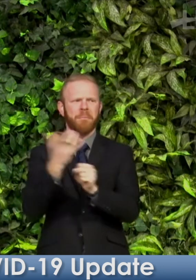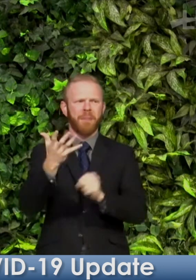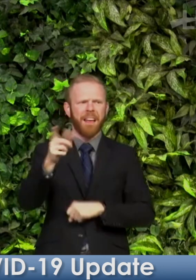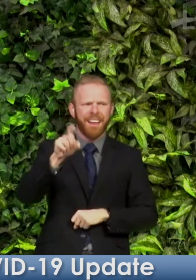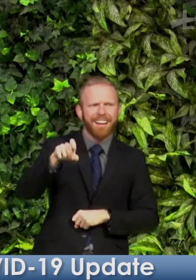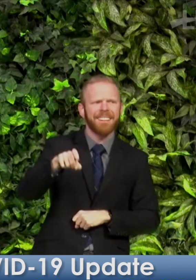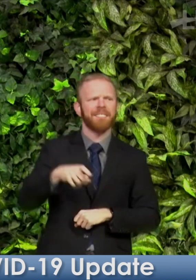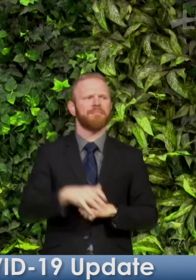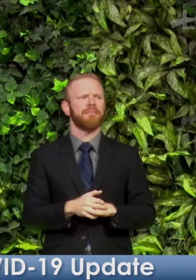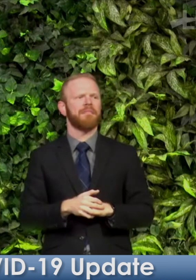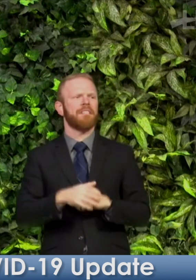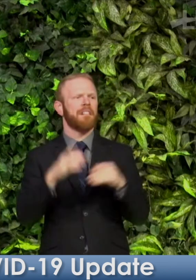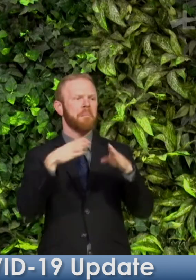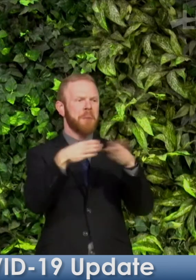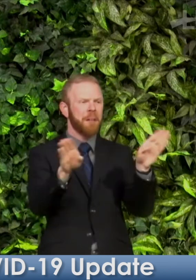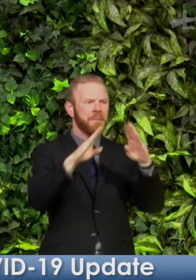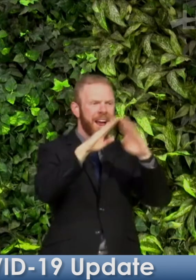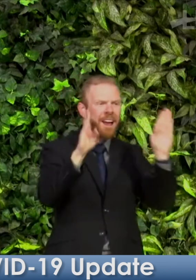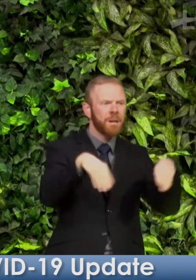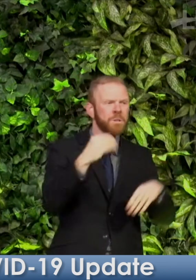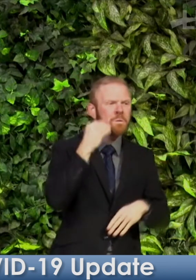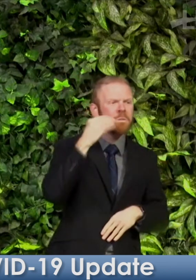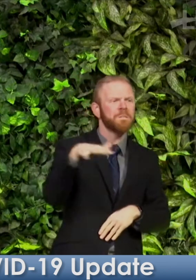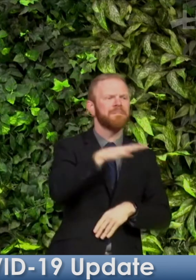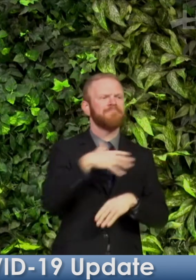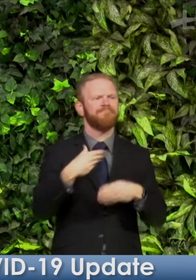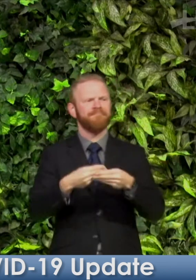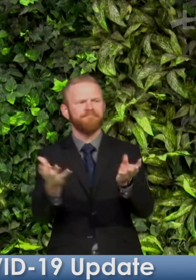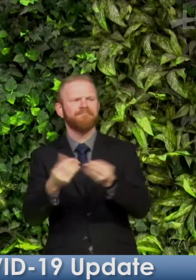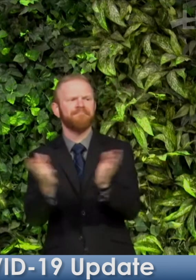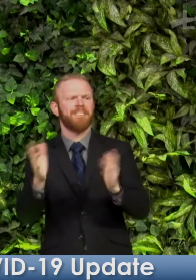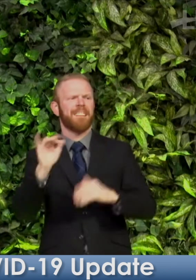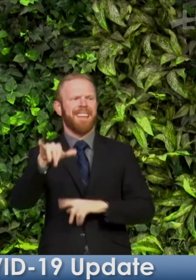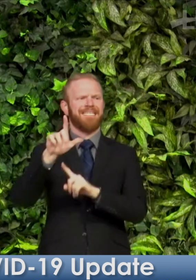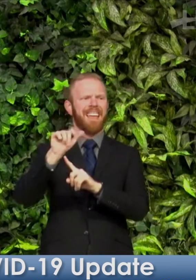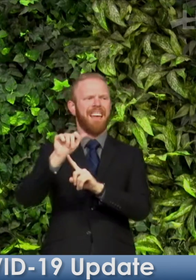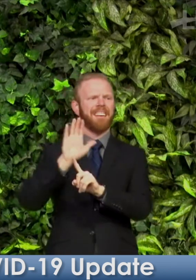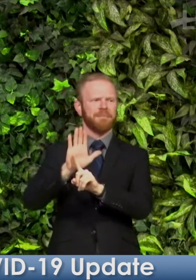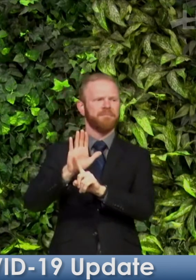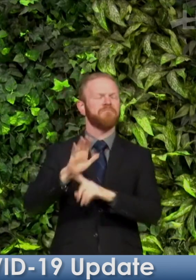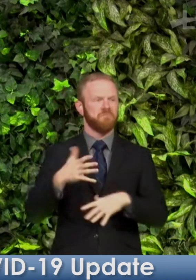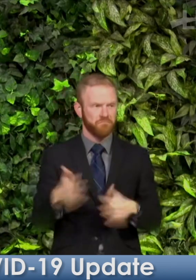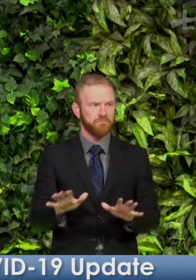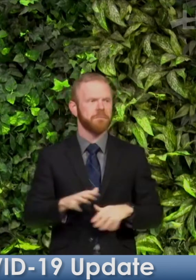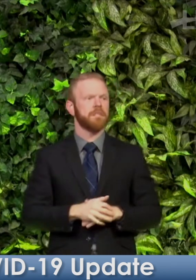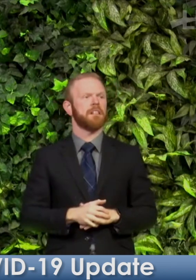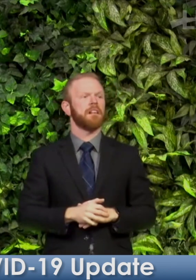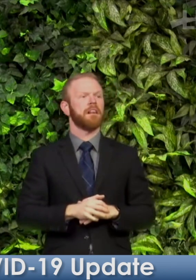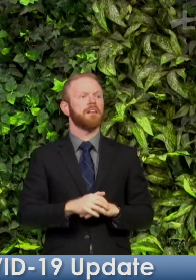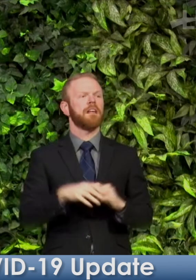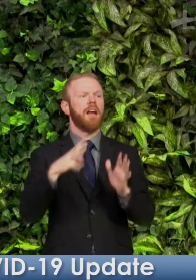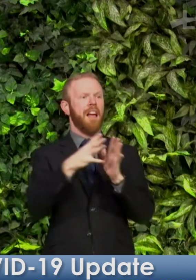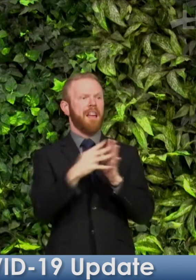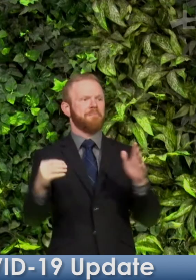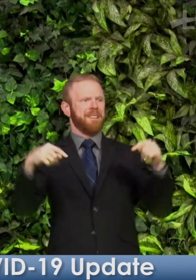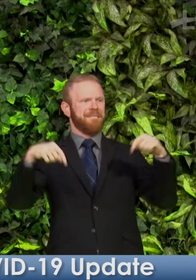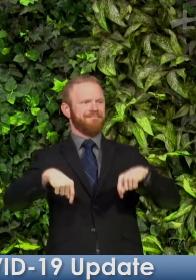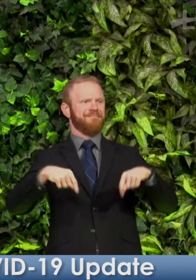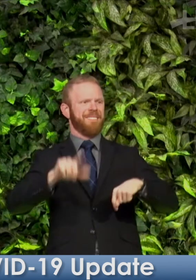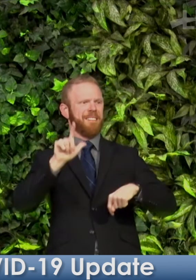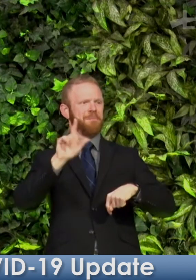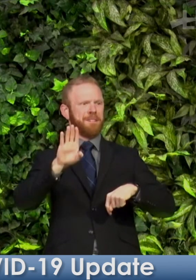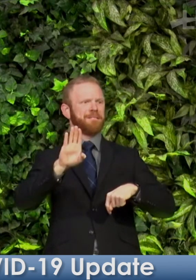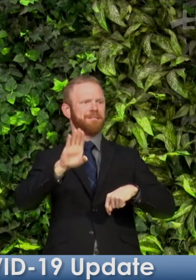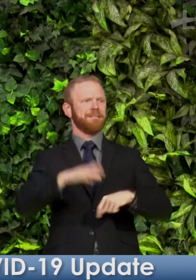among other places in LA. Those efforts are being replicated here in Long Beach, not just at large vaccination